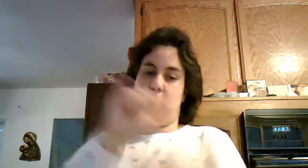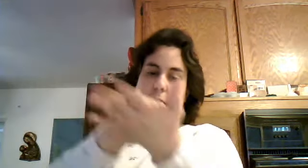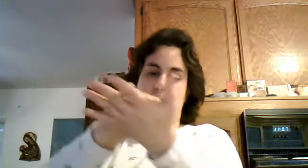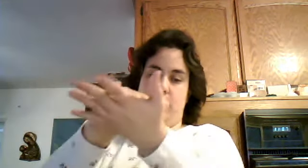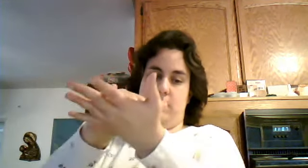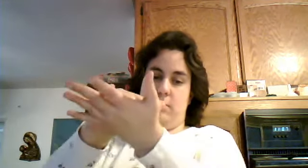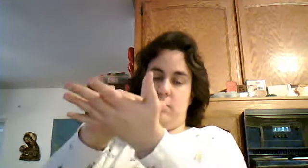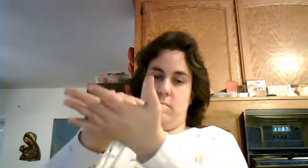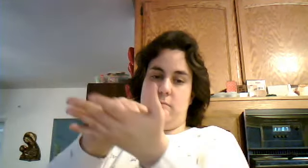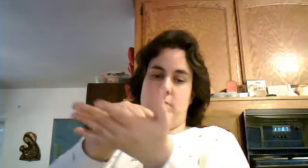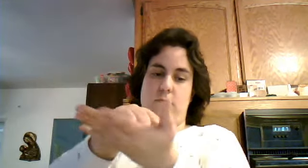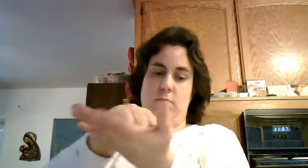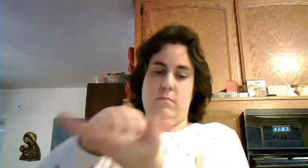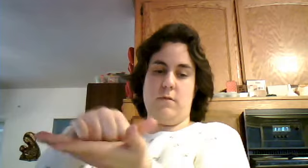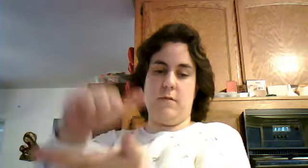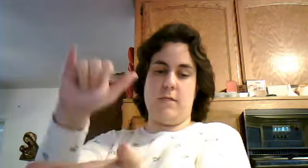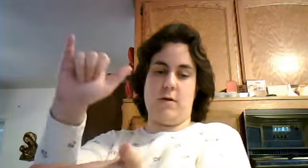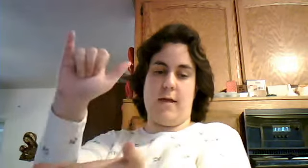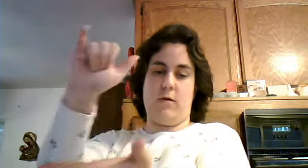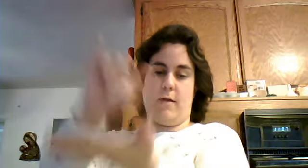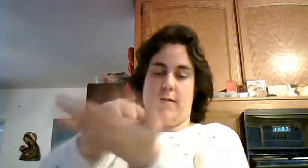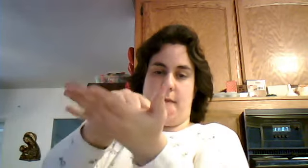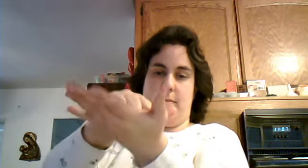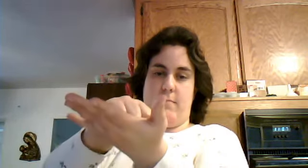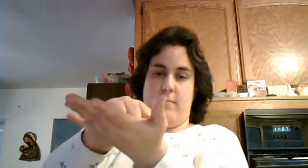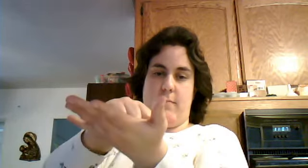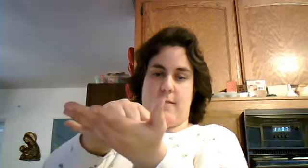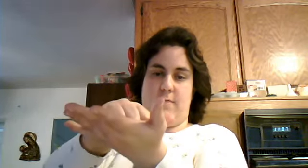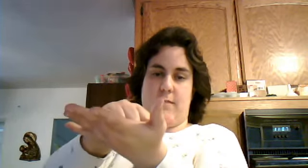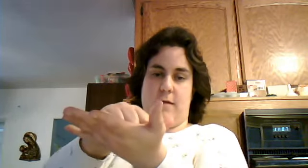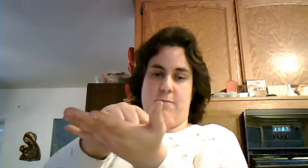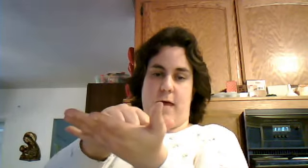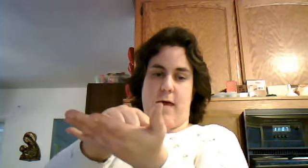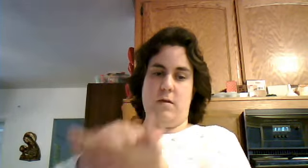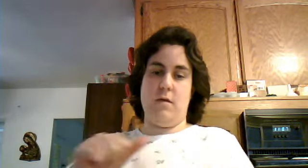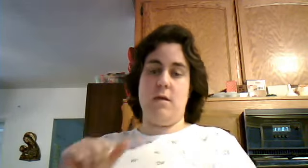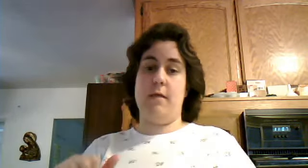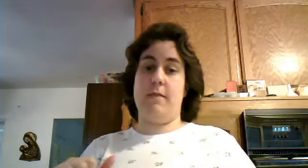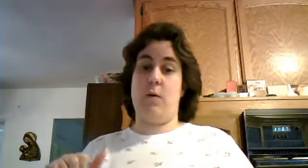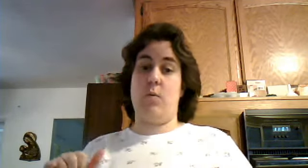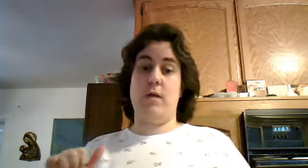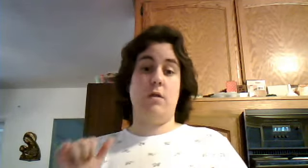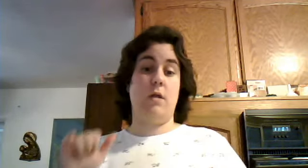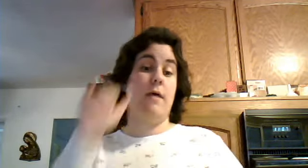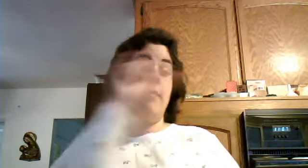That. Take your hand and go like that. That's what the sign for that. That one. That